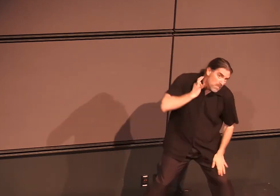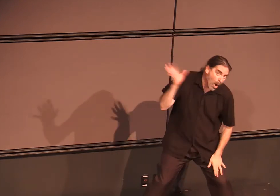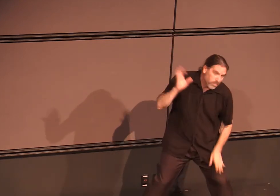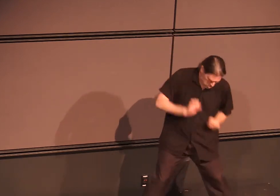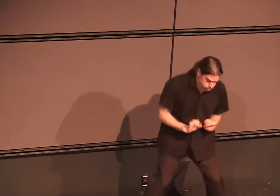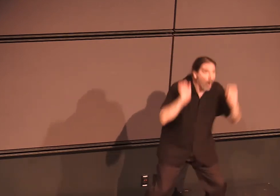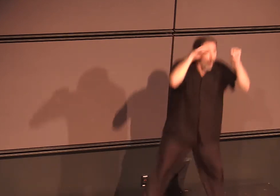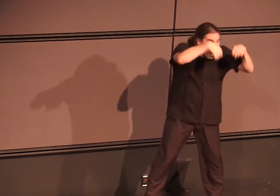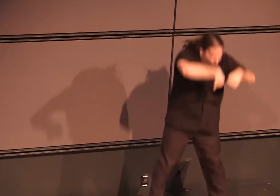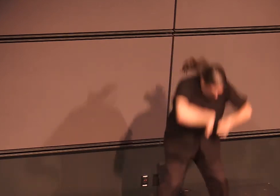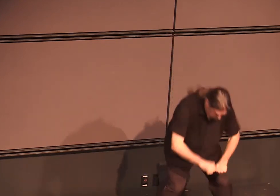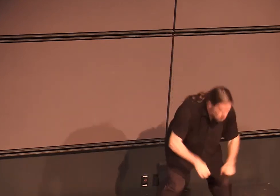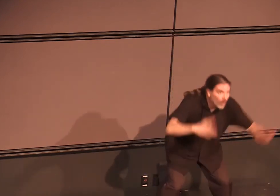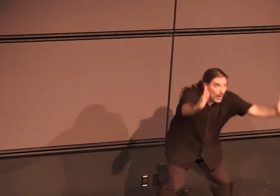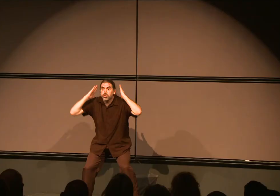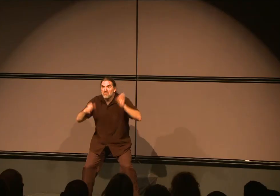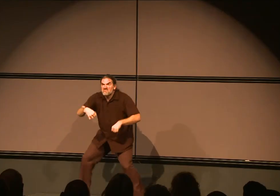Released down into the tunnel.